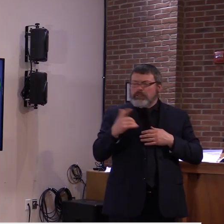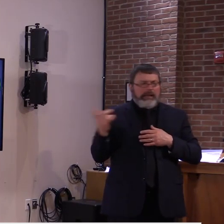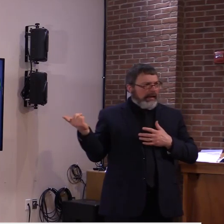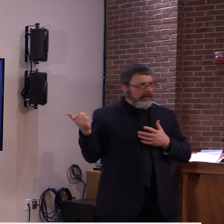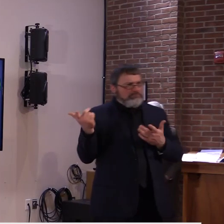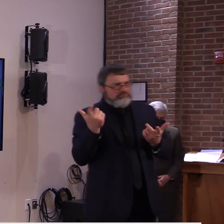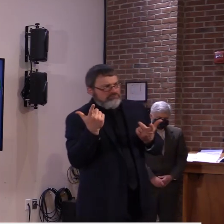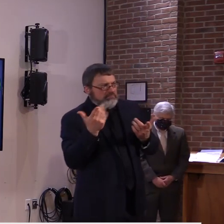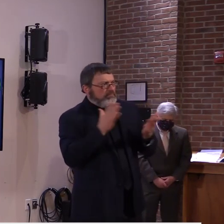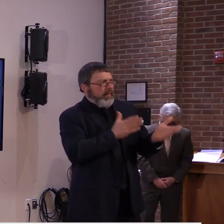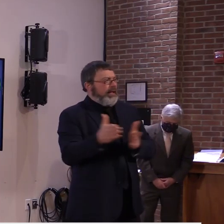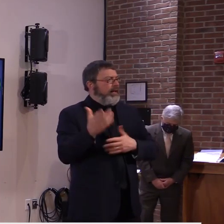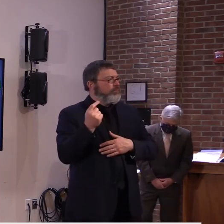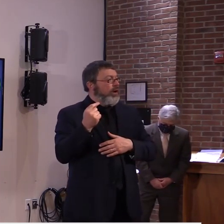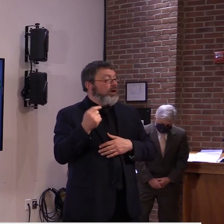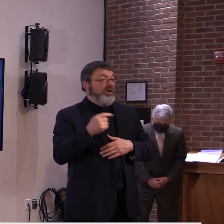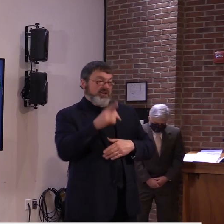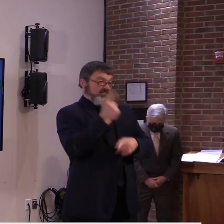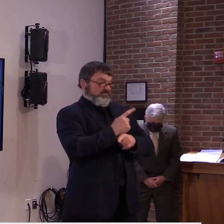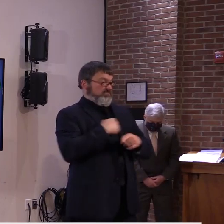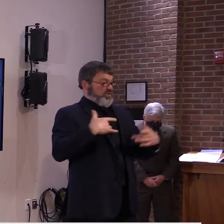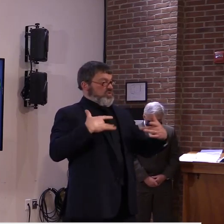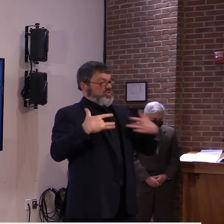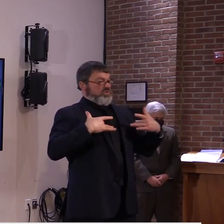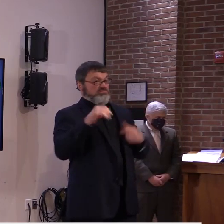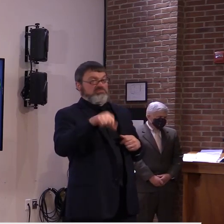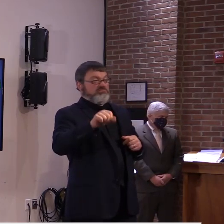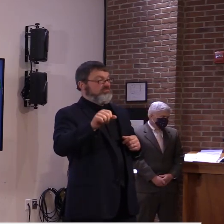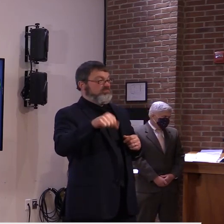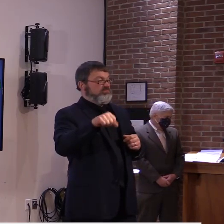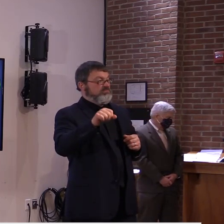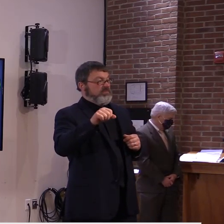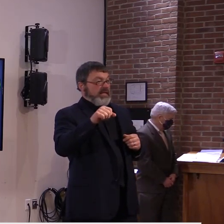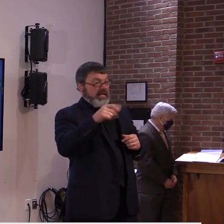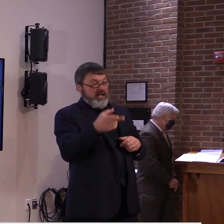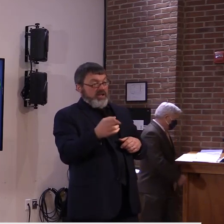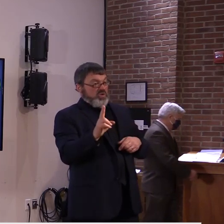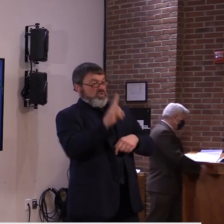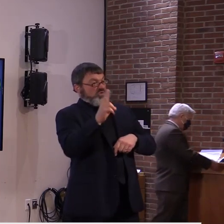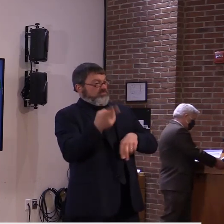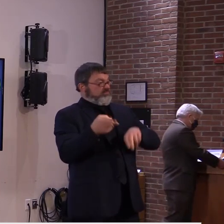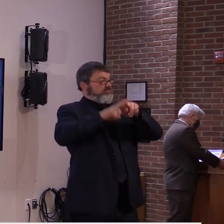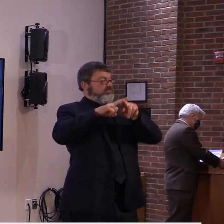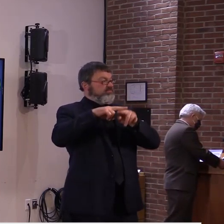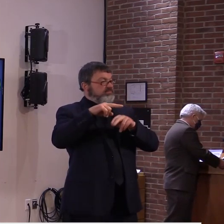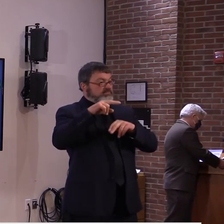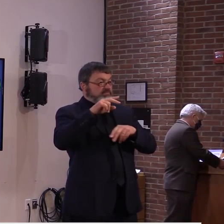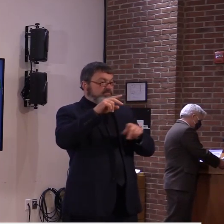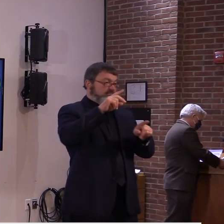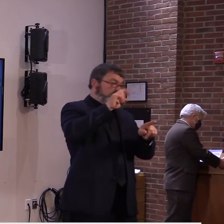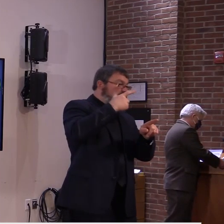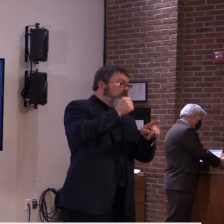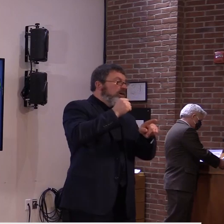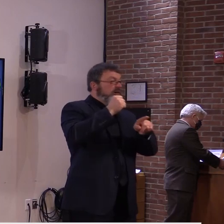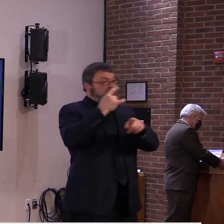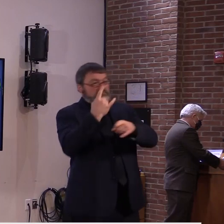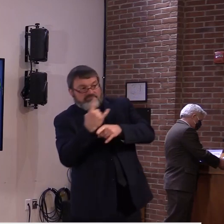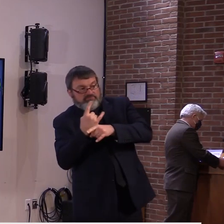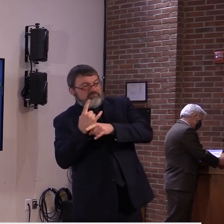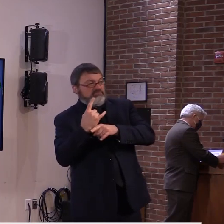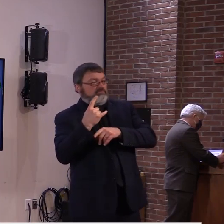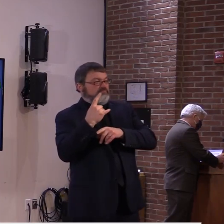to be increased use of alcohol during this crisis. Yes, I think that is absolutely for you, Commissioner, or for Dr. Levine. Yeah,